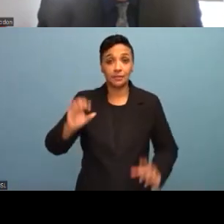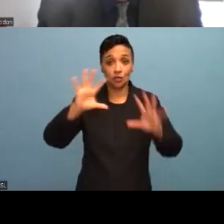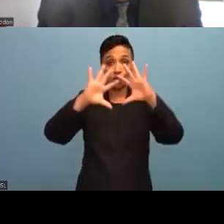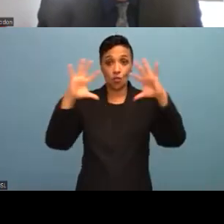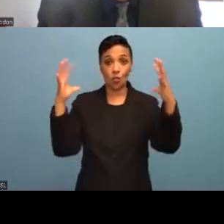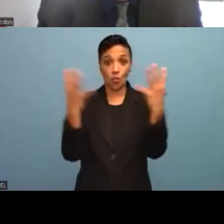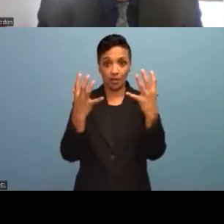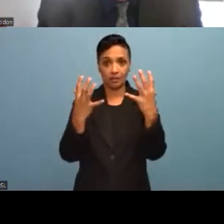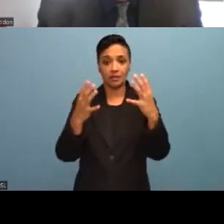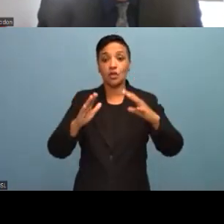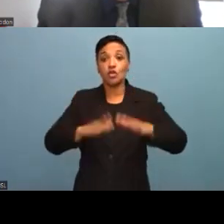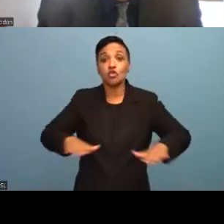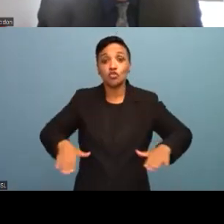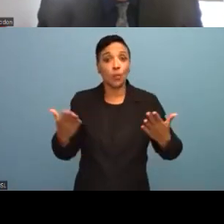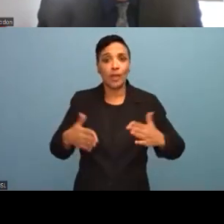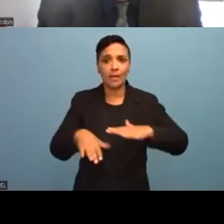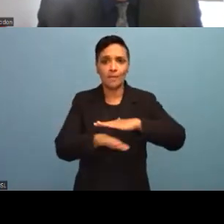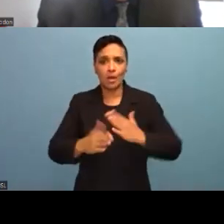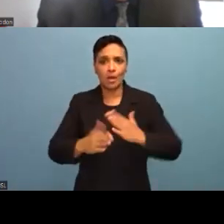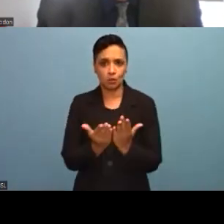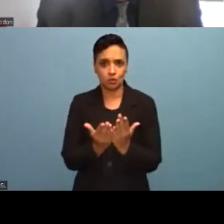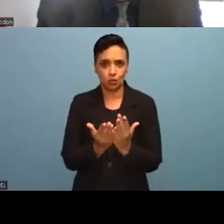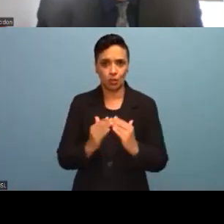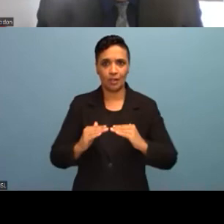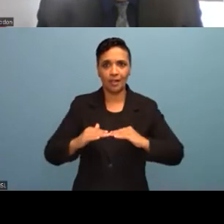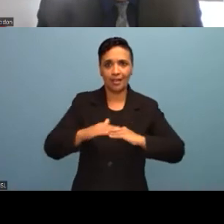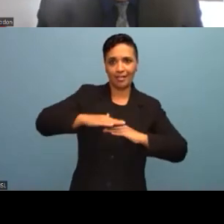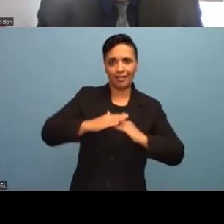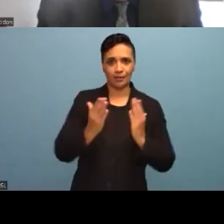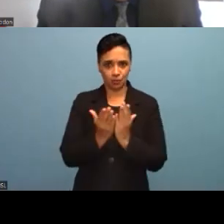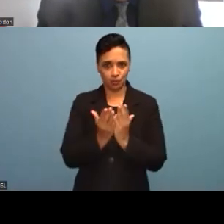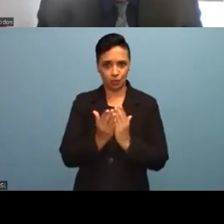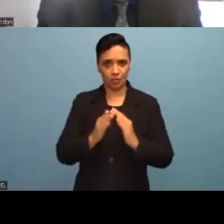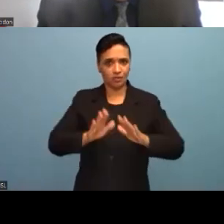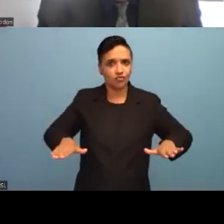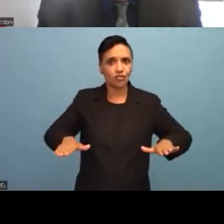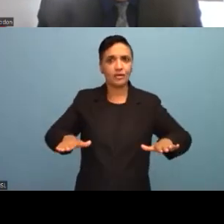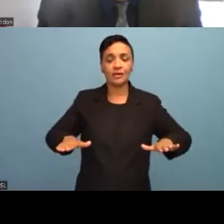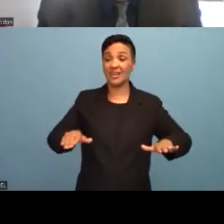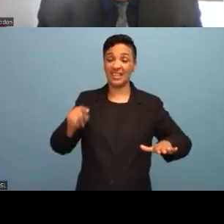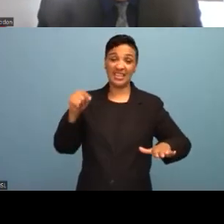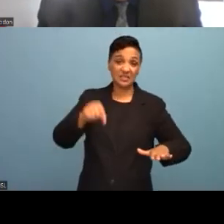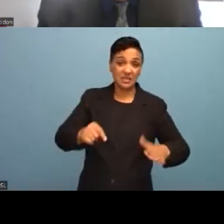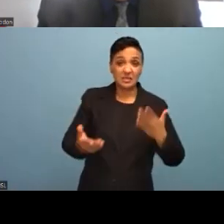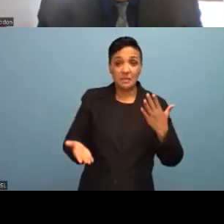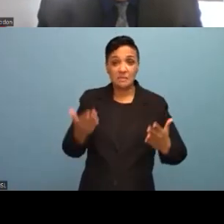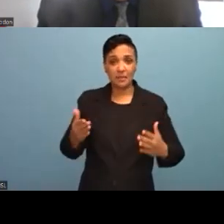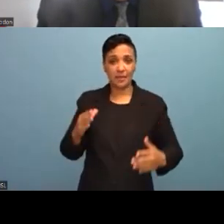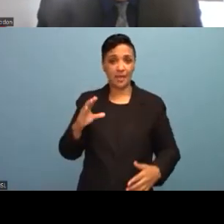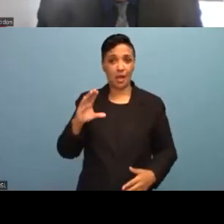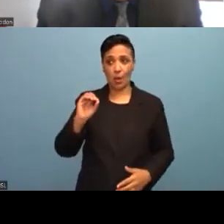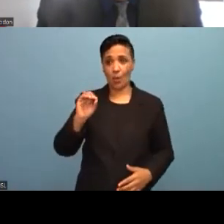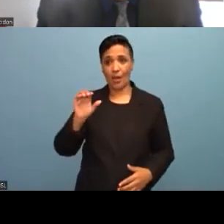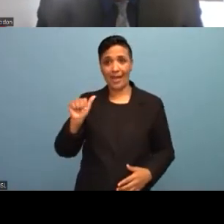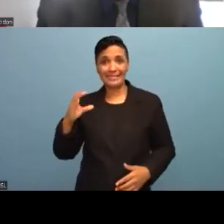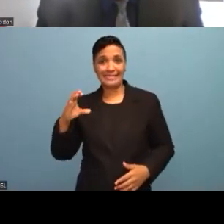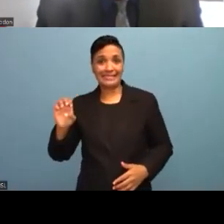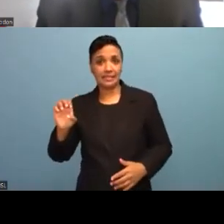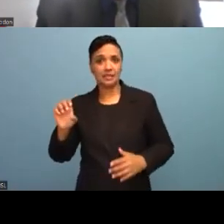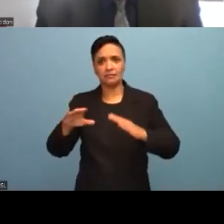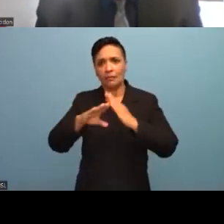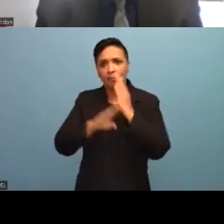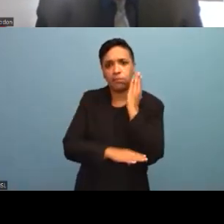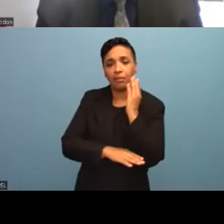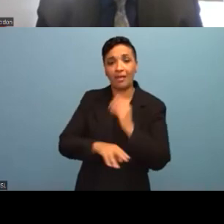school, 80% are in lower secondary school. So you're looking at children in OECD countries spending about